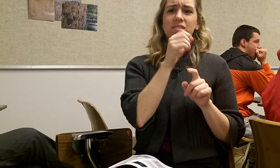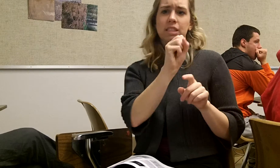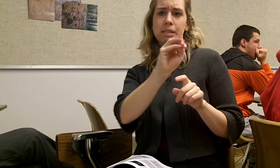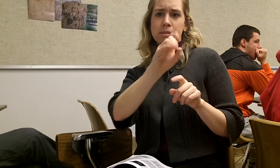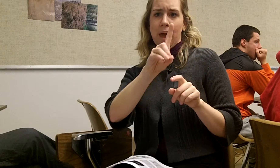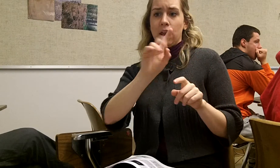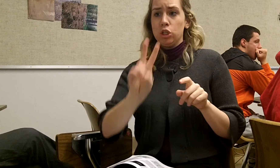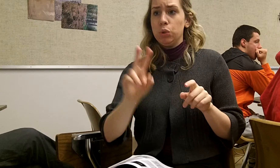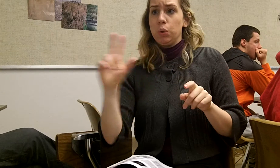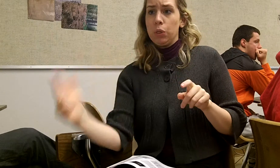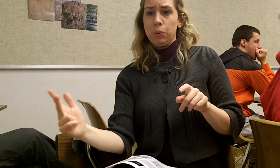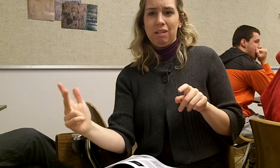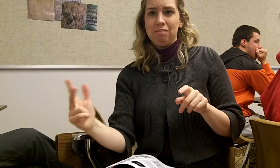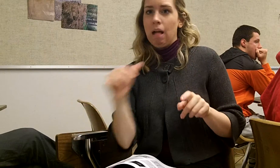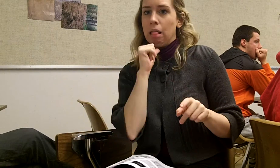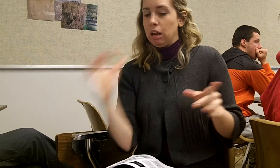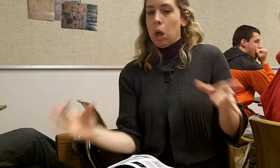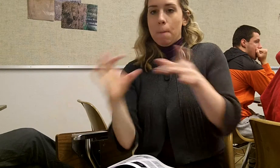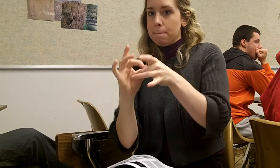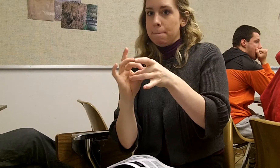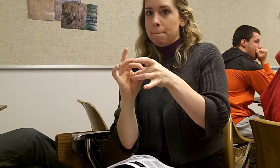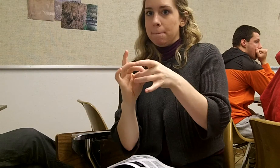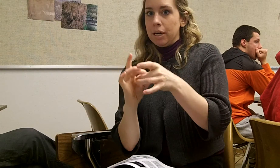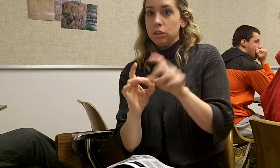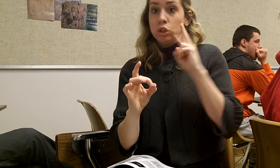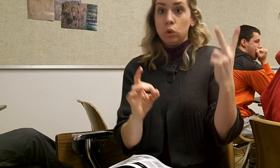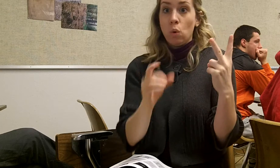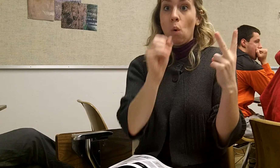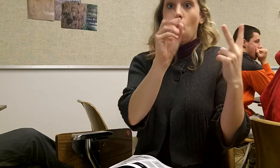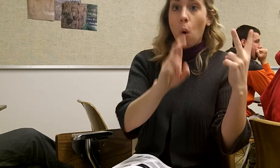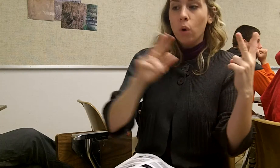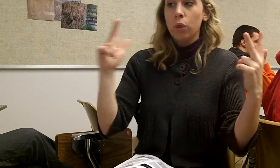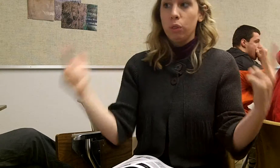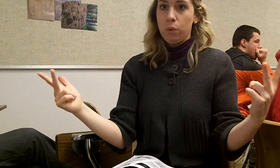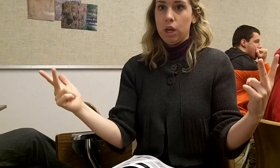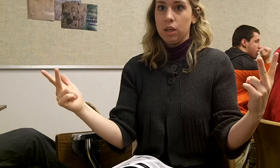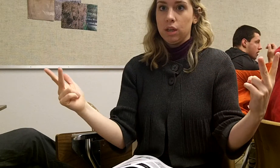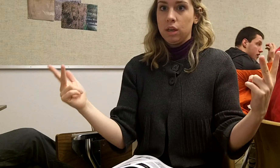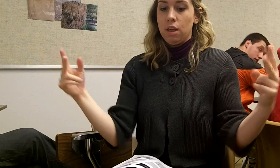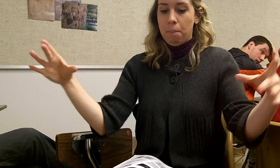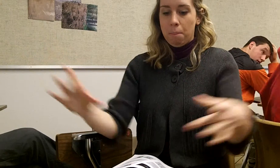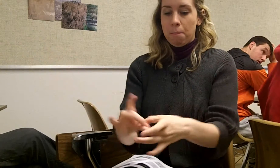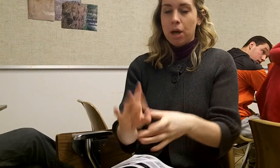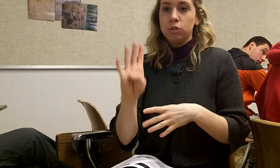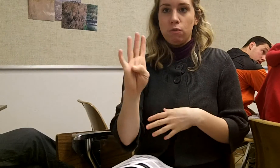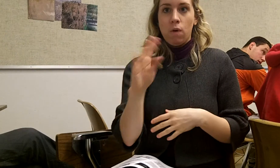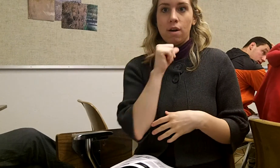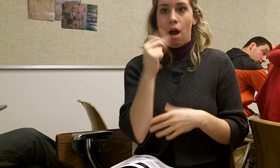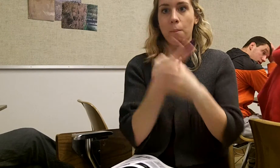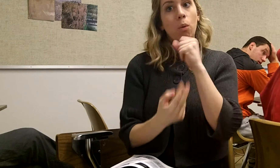and 3 didn't bind together, it's SMAD 2 or 3 Or that 3. binds to 4. Correct. Okay. And I'm actually not going to ask you guys the numbers of the